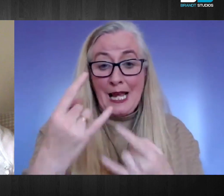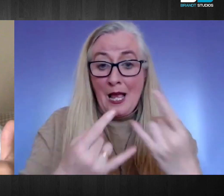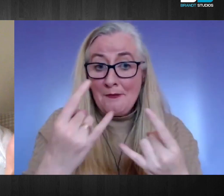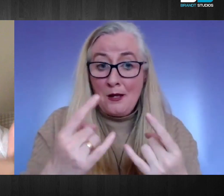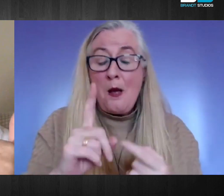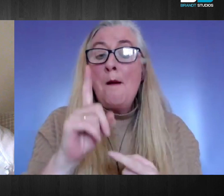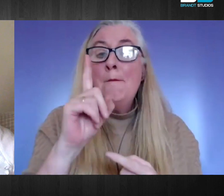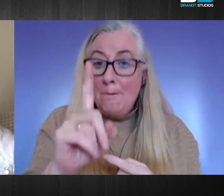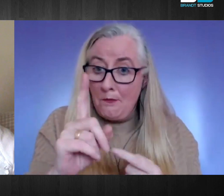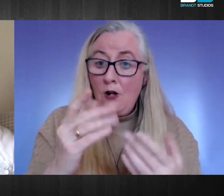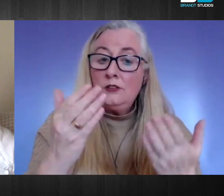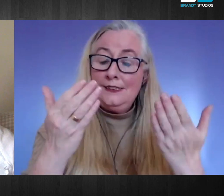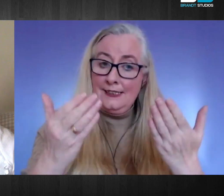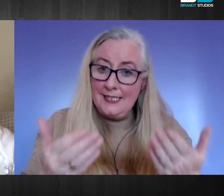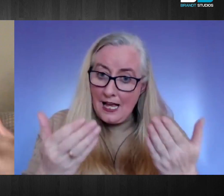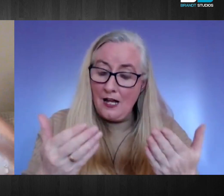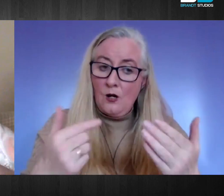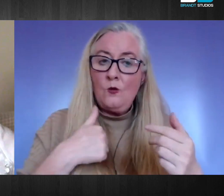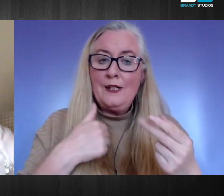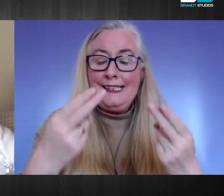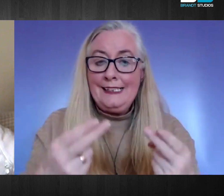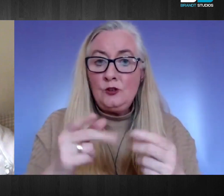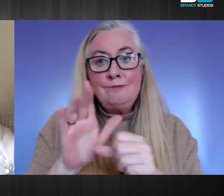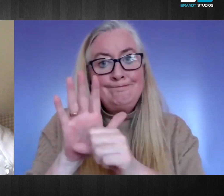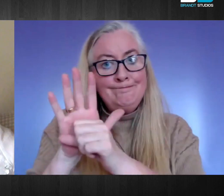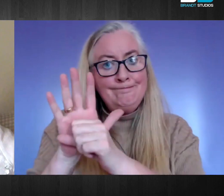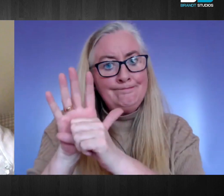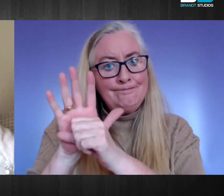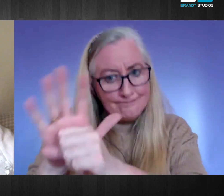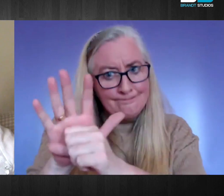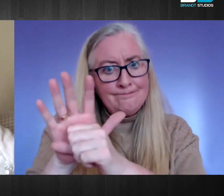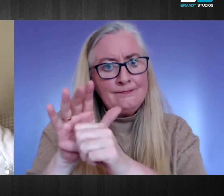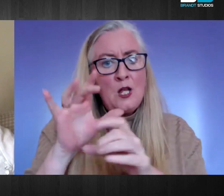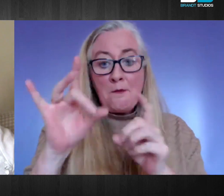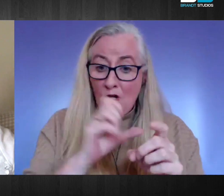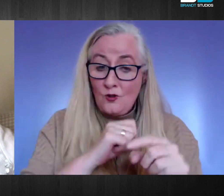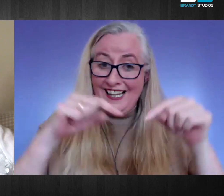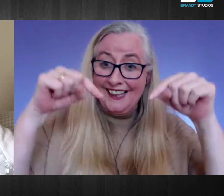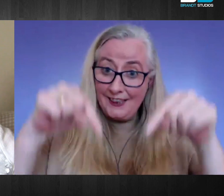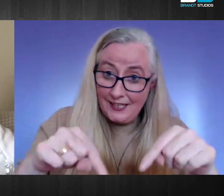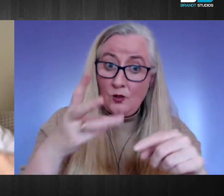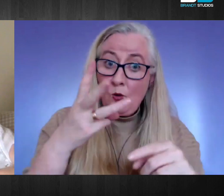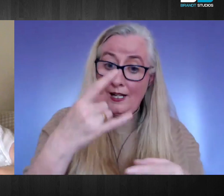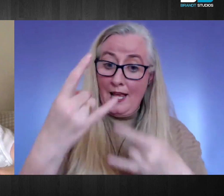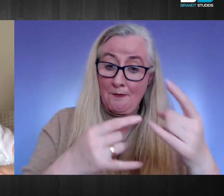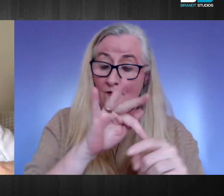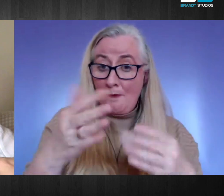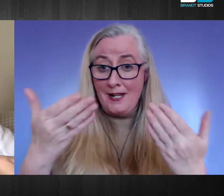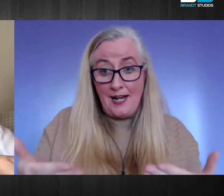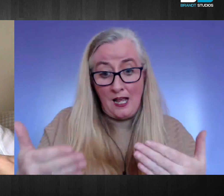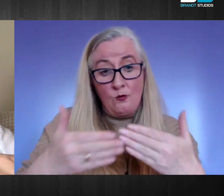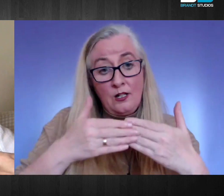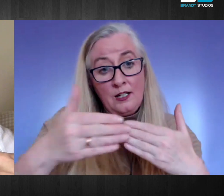really need to pressurize it and make sure it is going to happen from now on. But we also felt